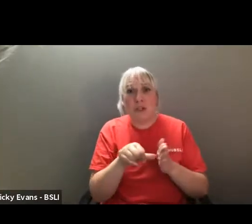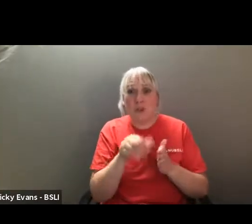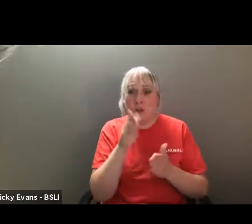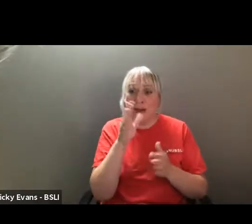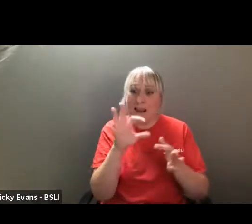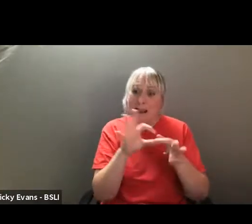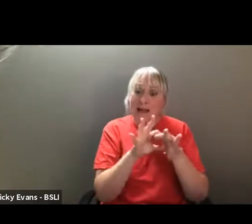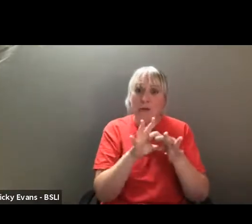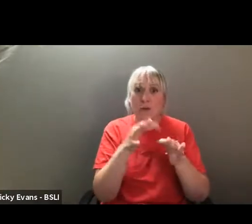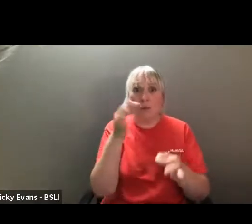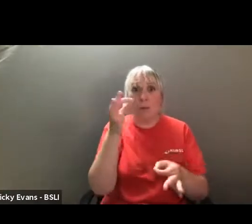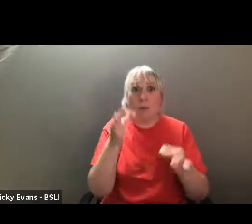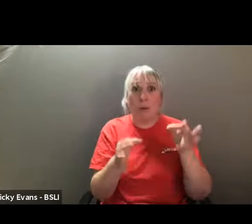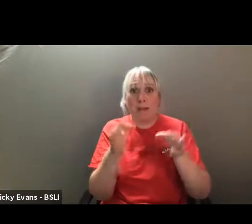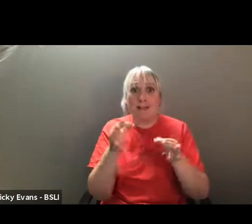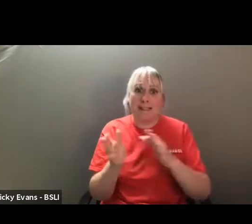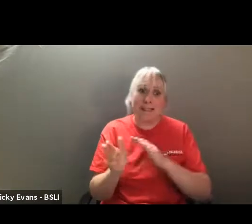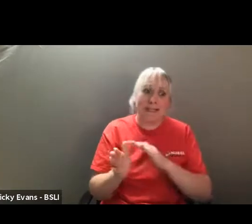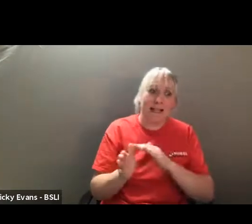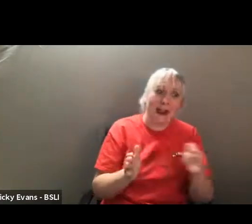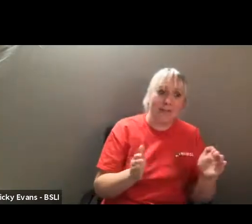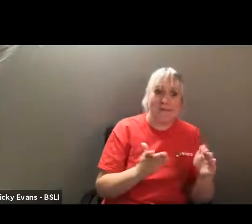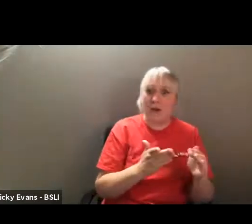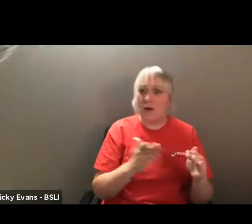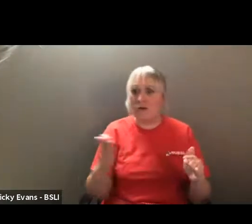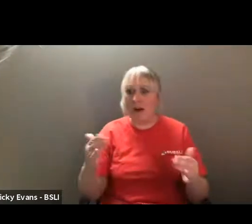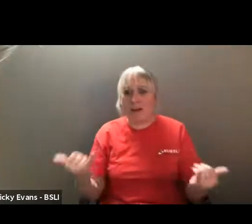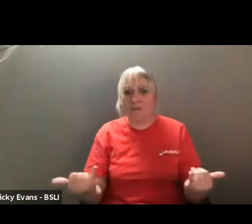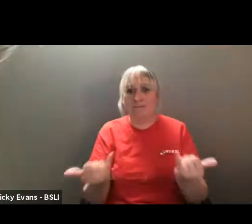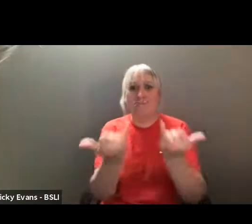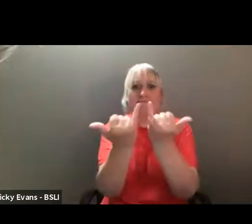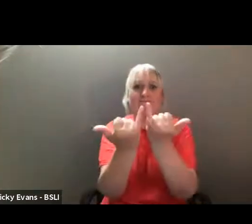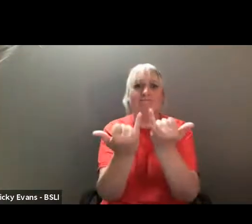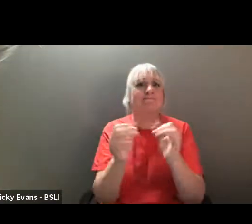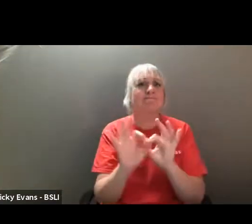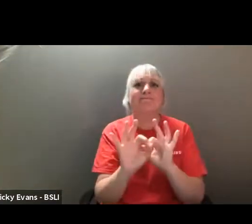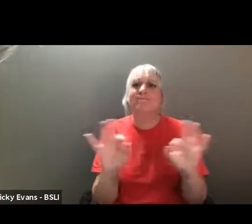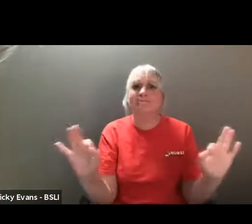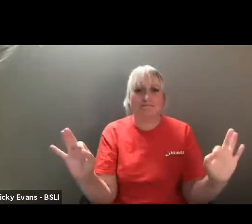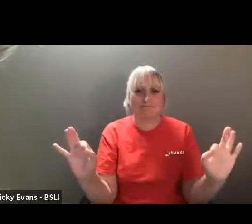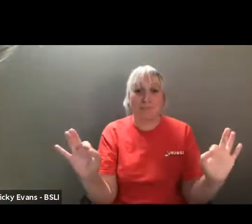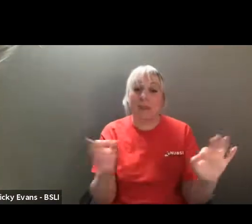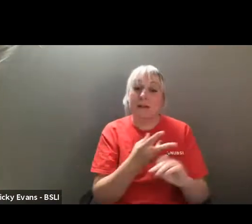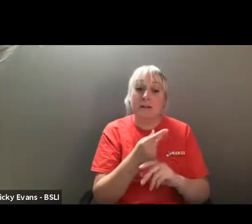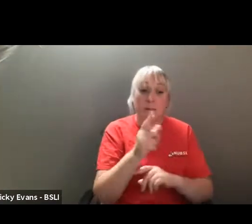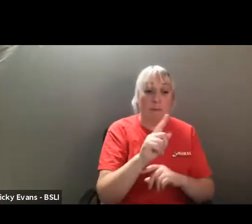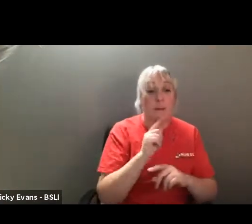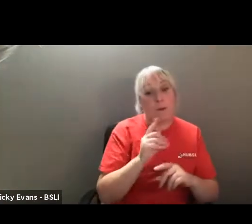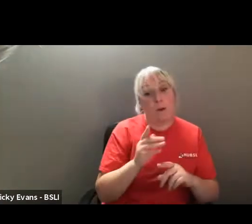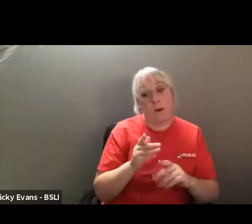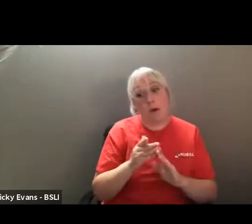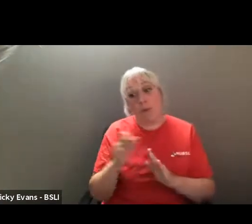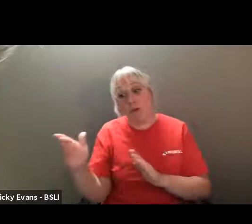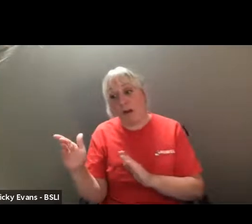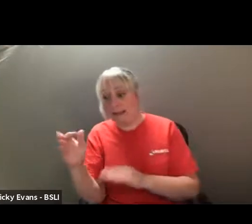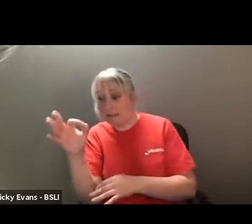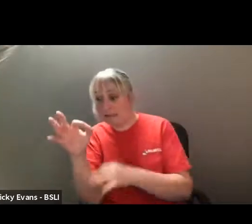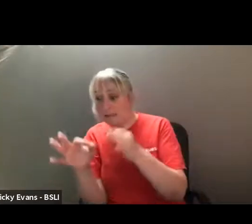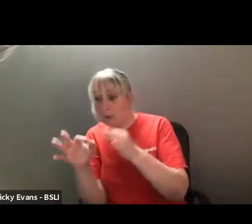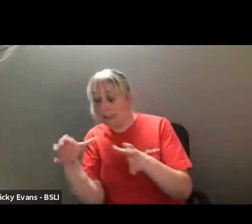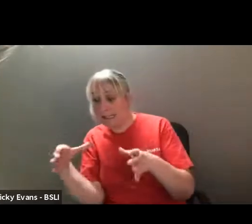are proponents of UBI or similar systems on the right of the political spectrum,